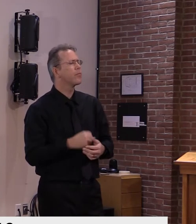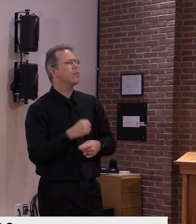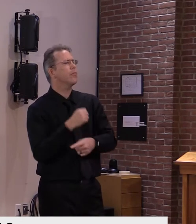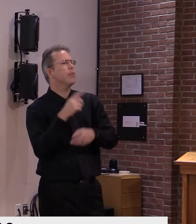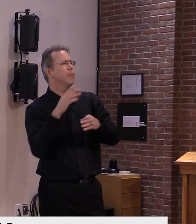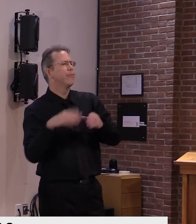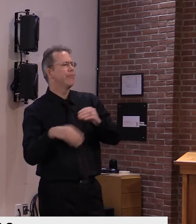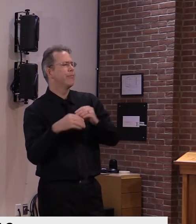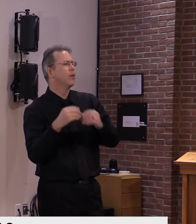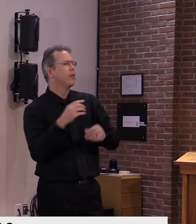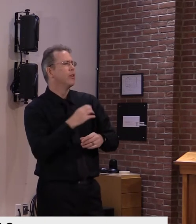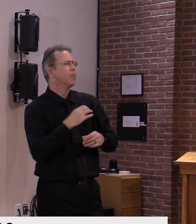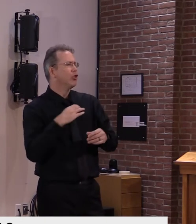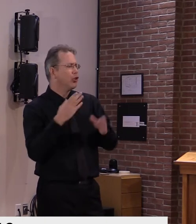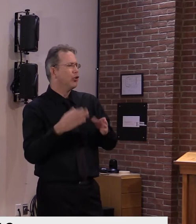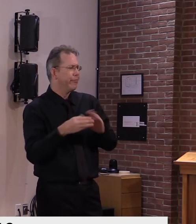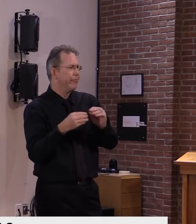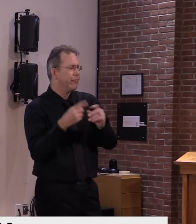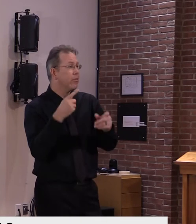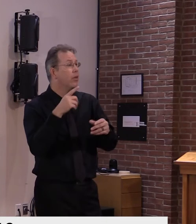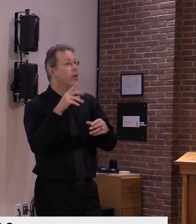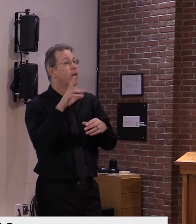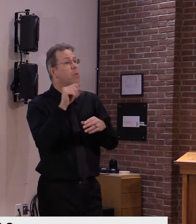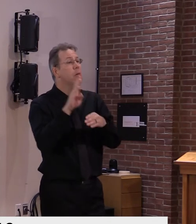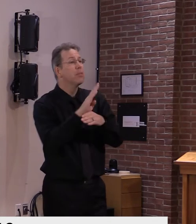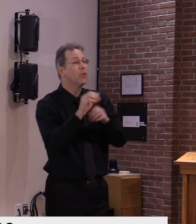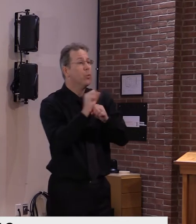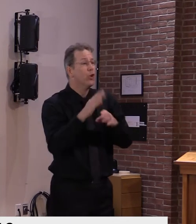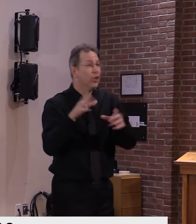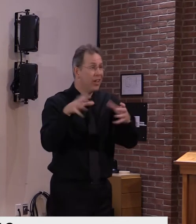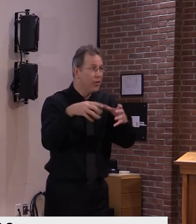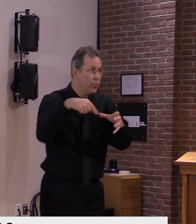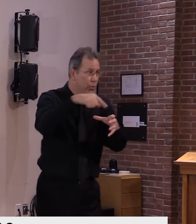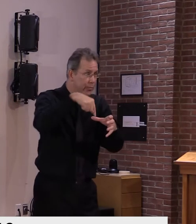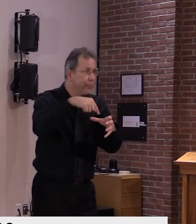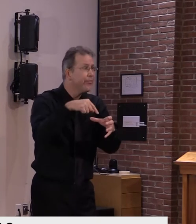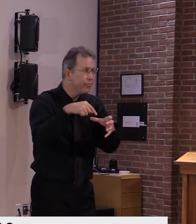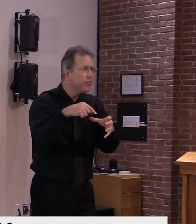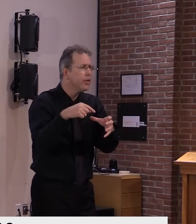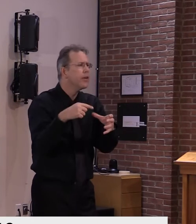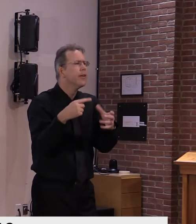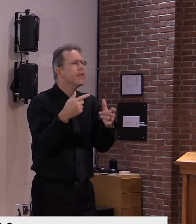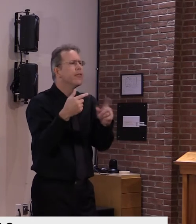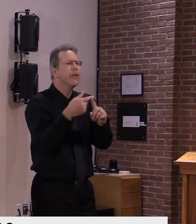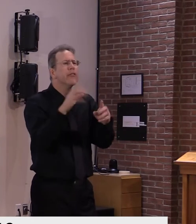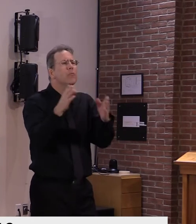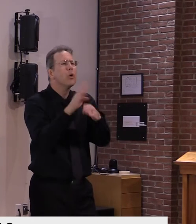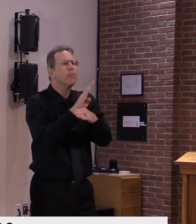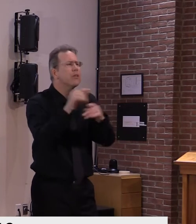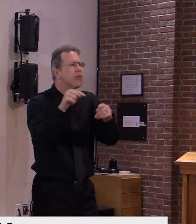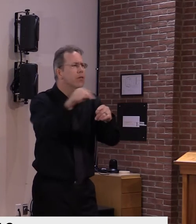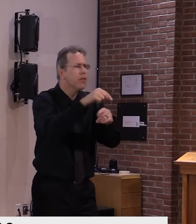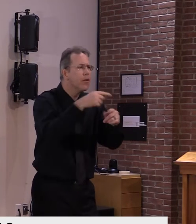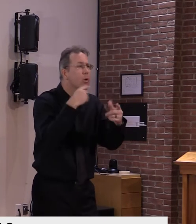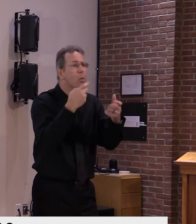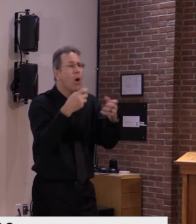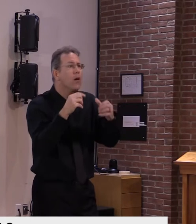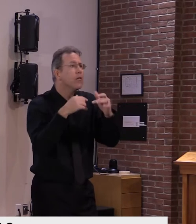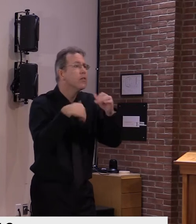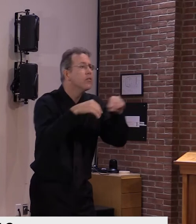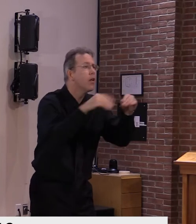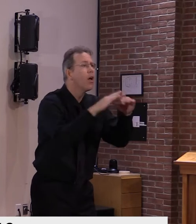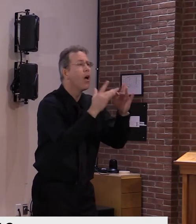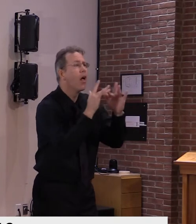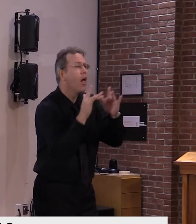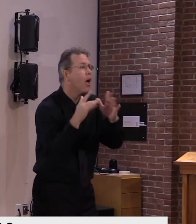access than they have in the past. They've upgraded online shopping platforms. They are happy to take orders over the phone